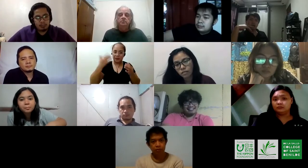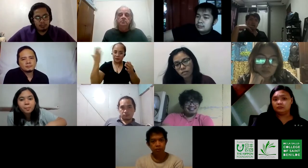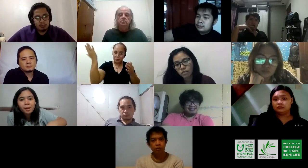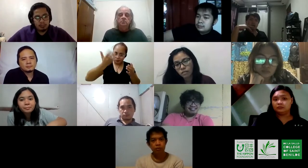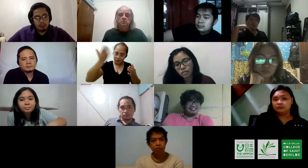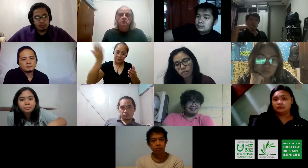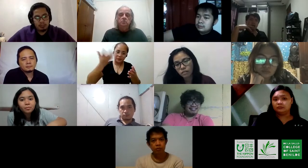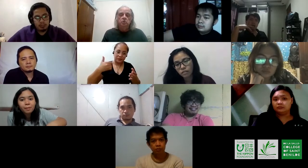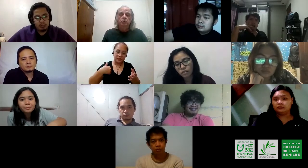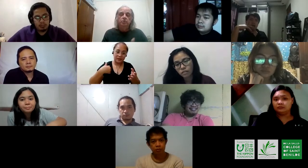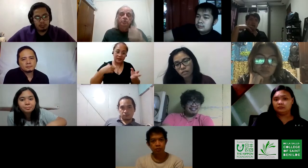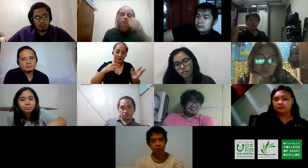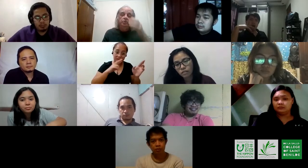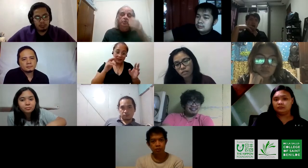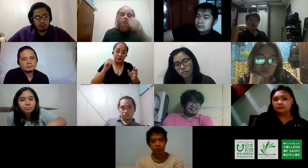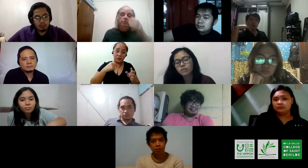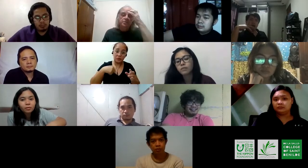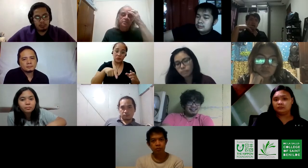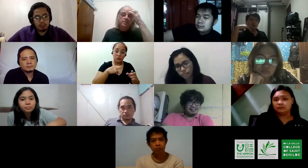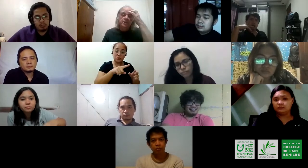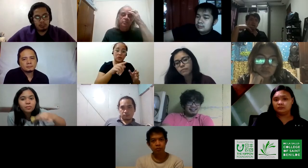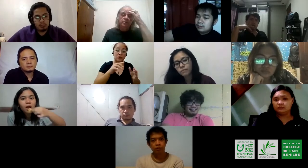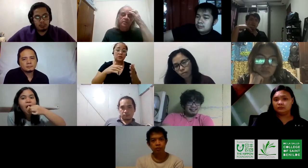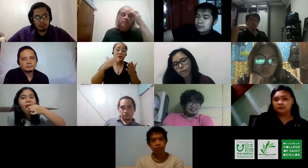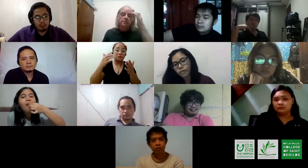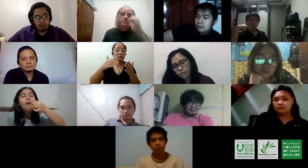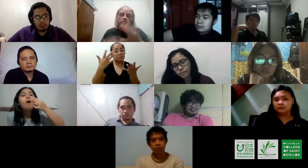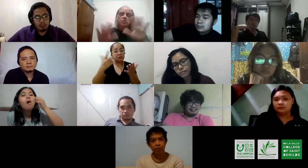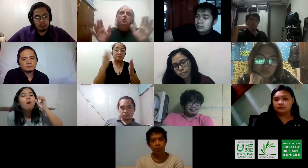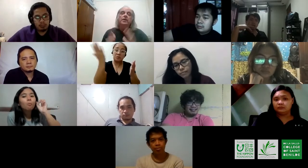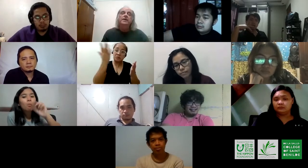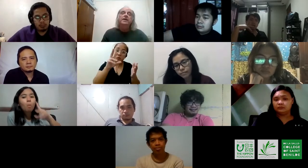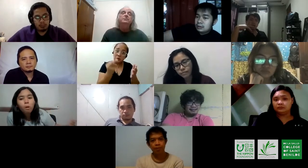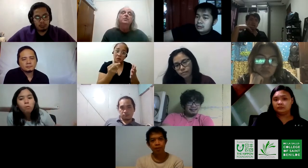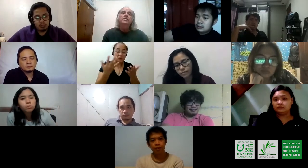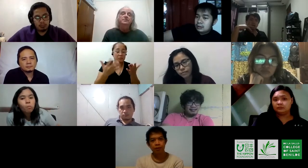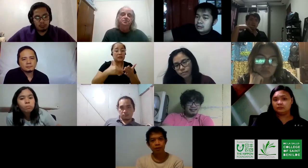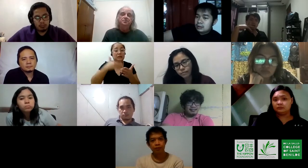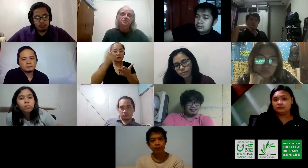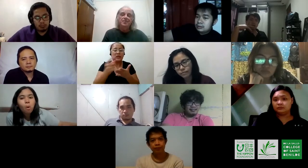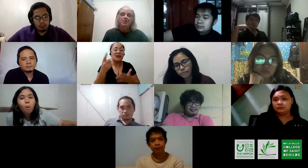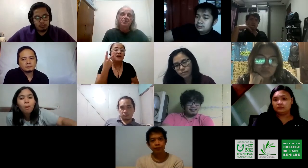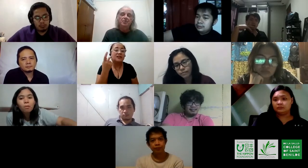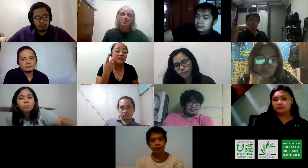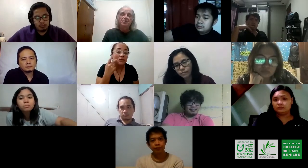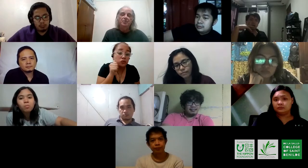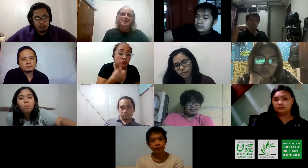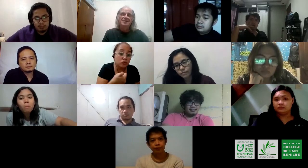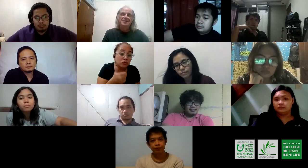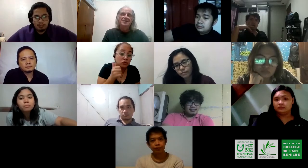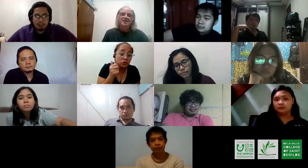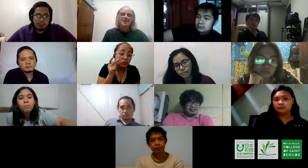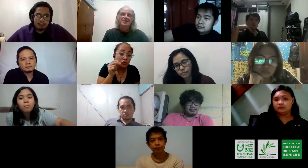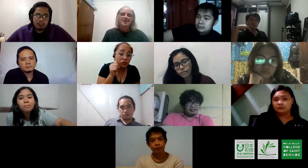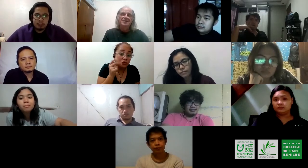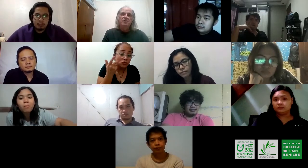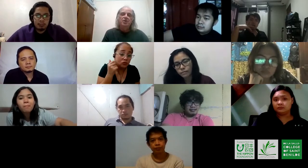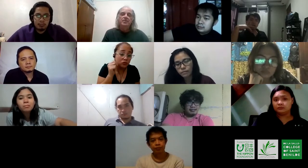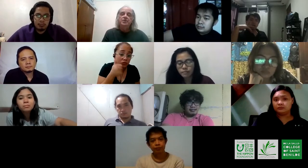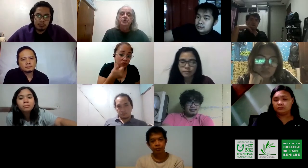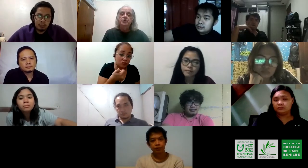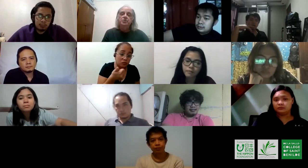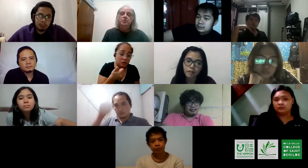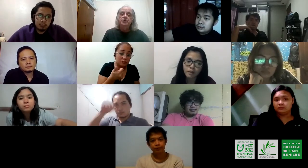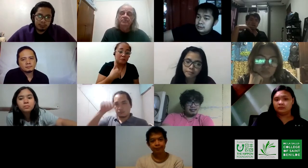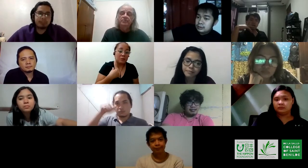and you can do your presentations next week on Tuesday. We'll work it out tomorrow, okay? I want